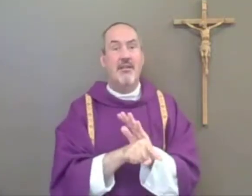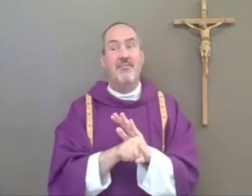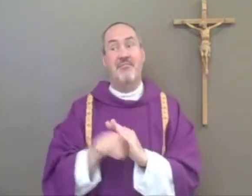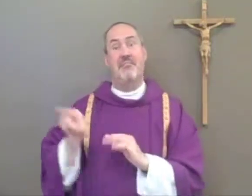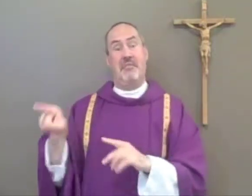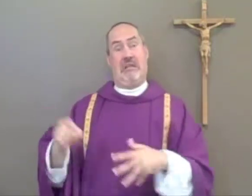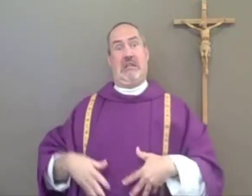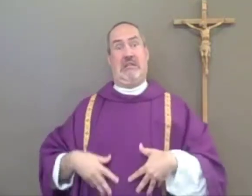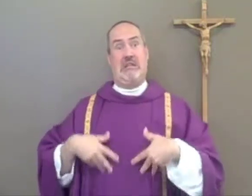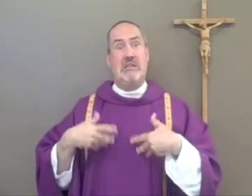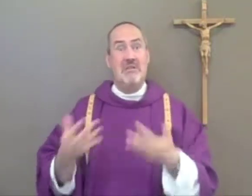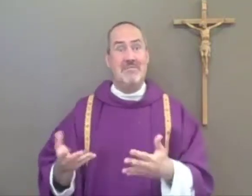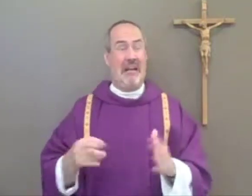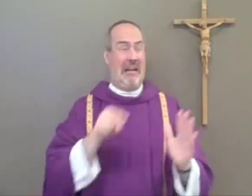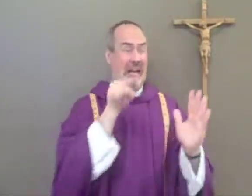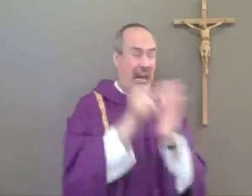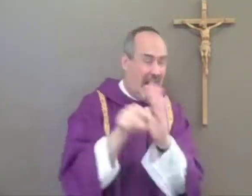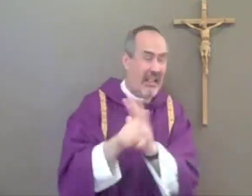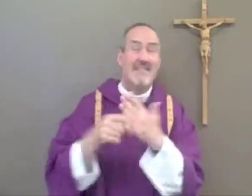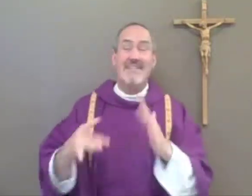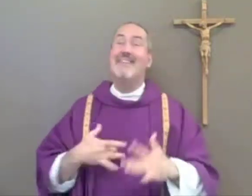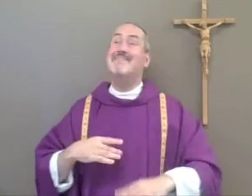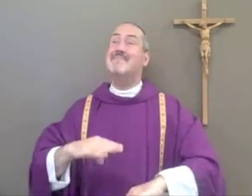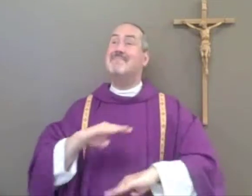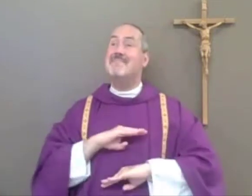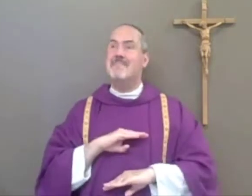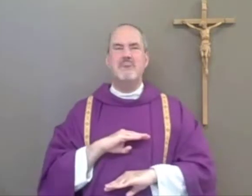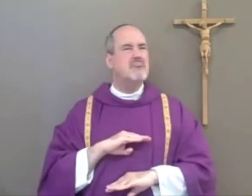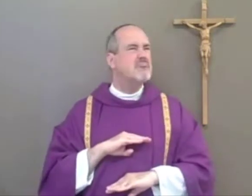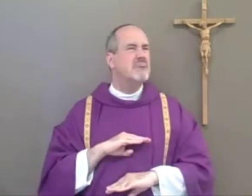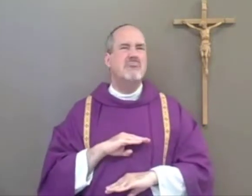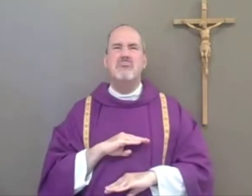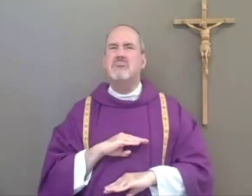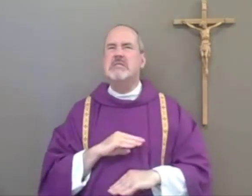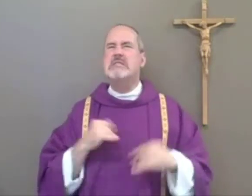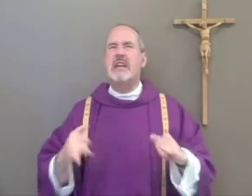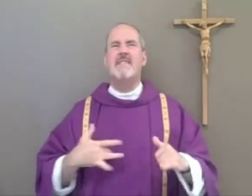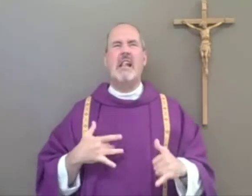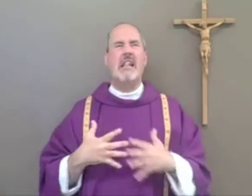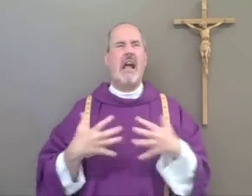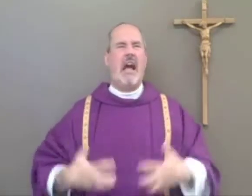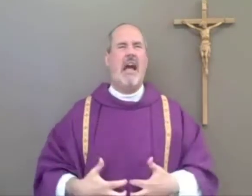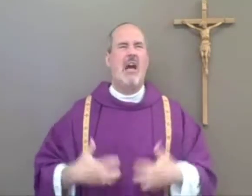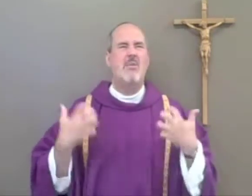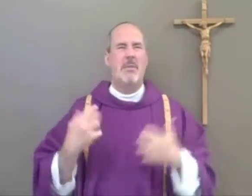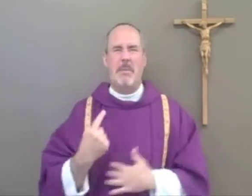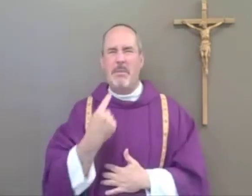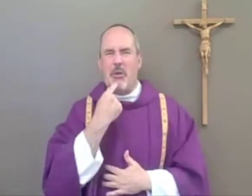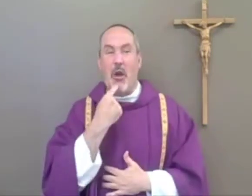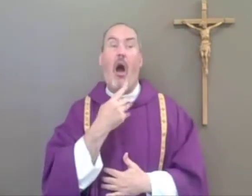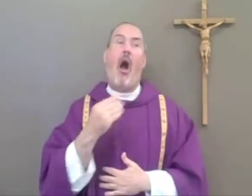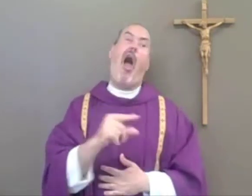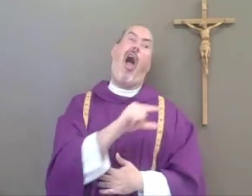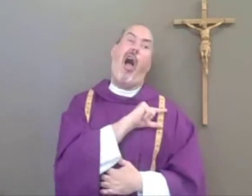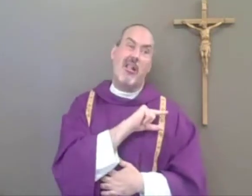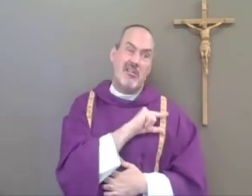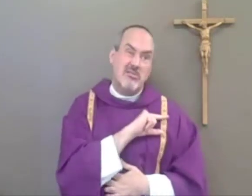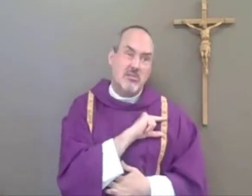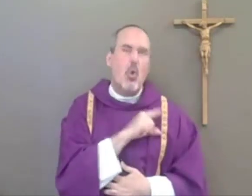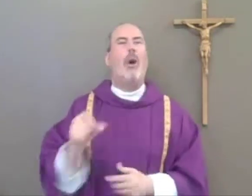hurt people. He admitted that when he killed people and did all those evil things, that it wasn't satisfying, that he